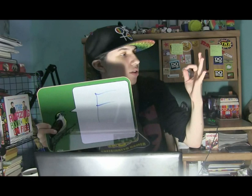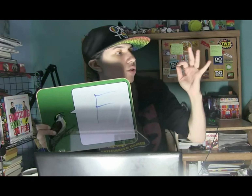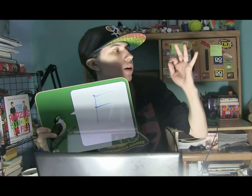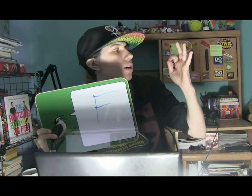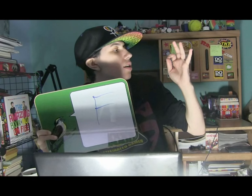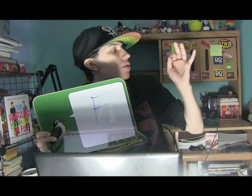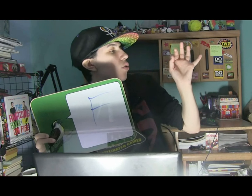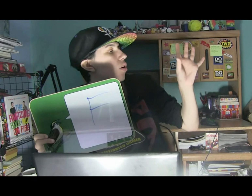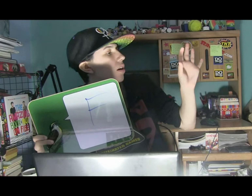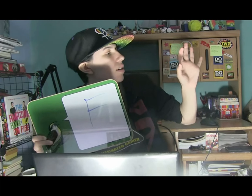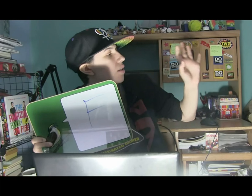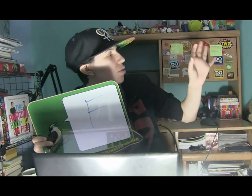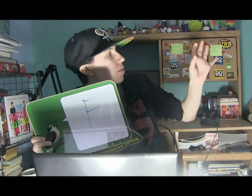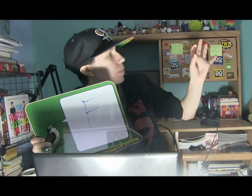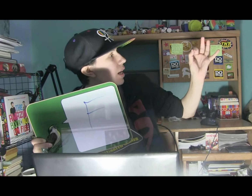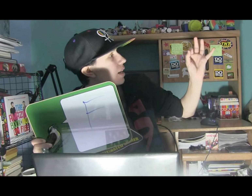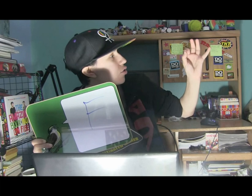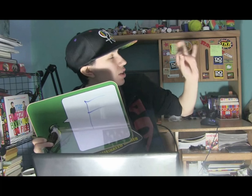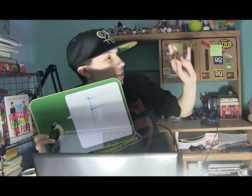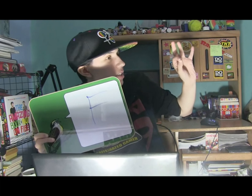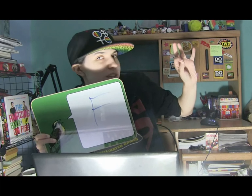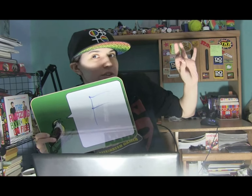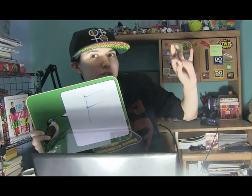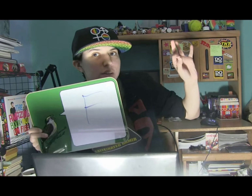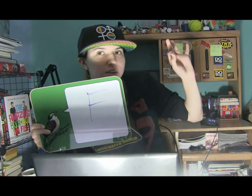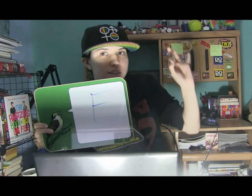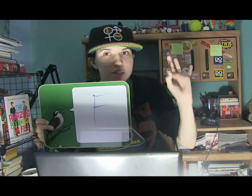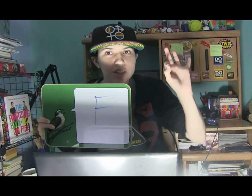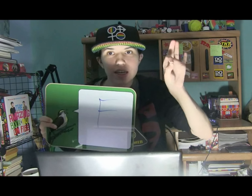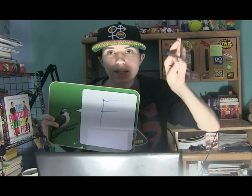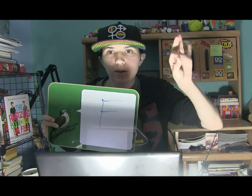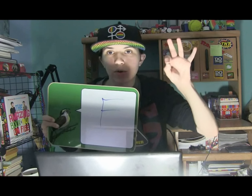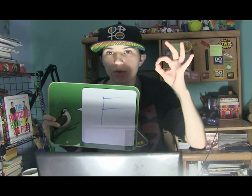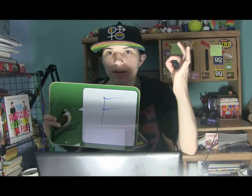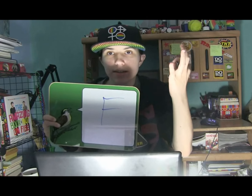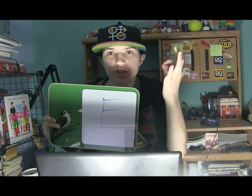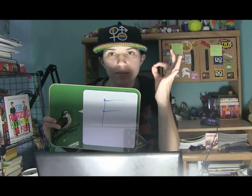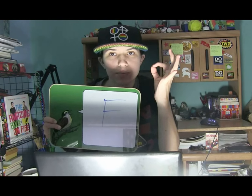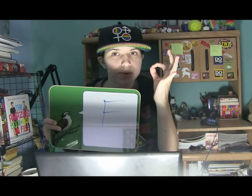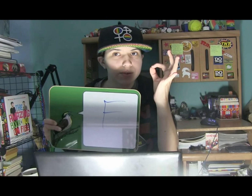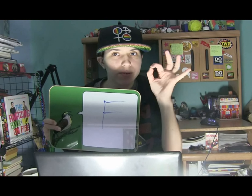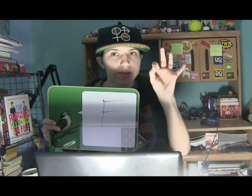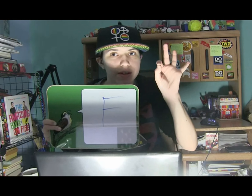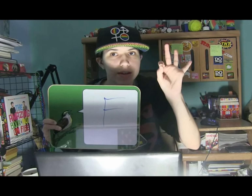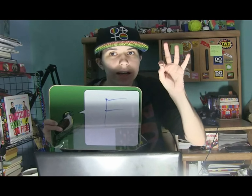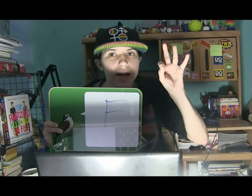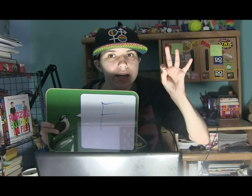So your thumb and your index finger are touching in an O shape, and